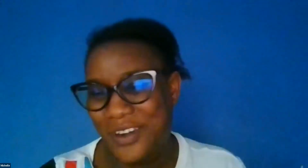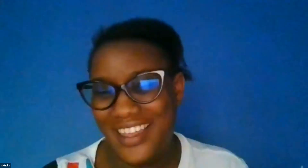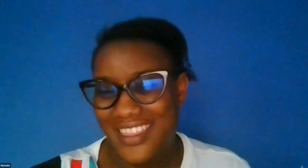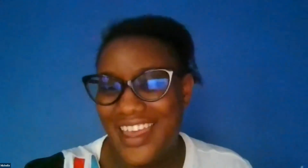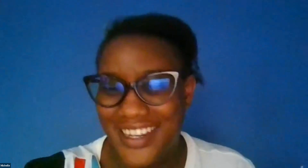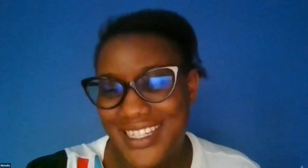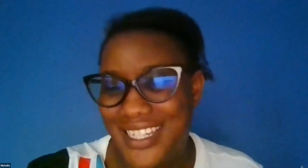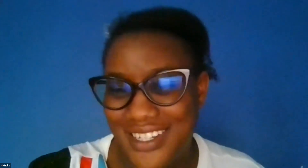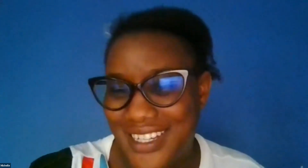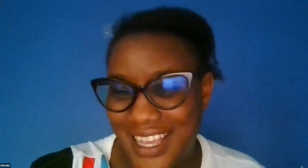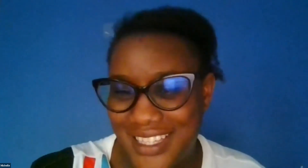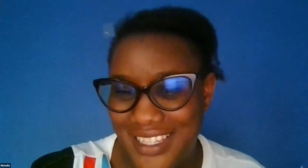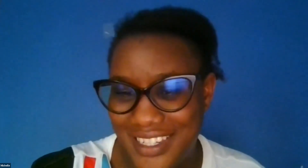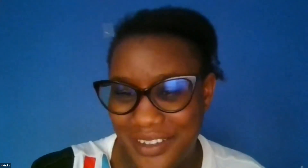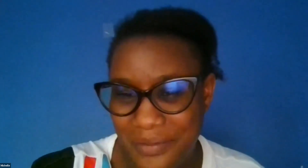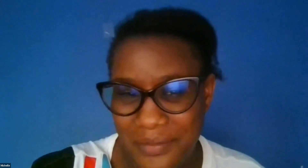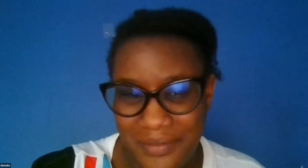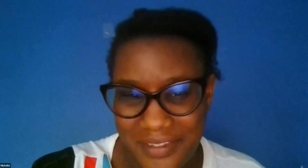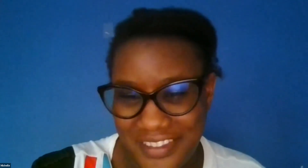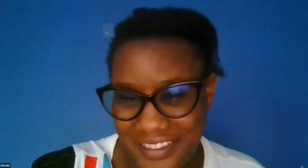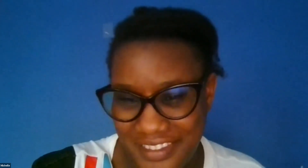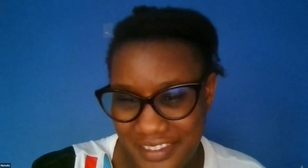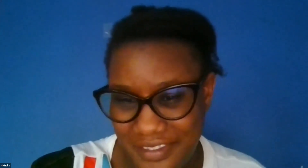talk about why they liked Seizure Assist.